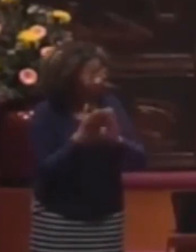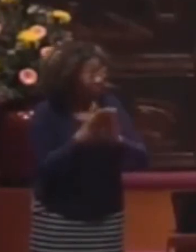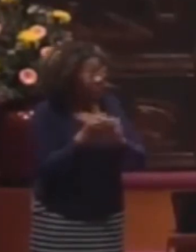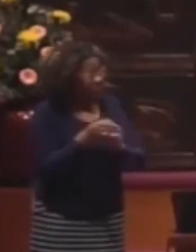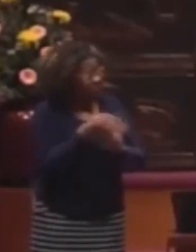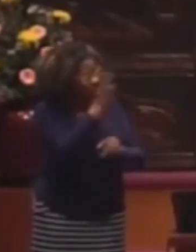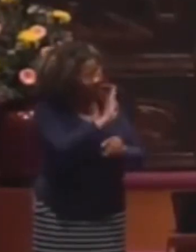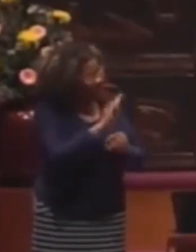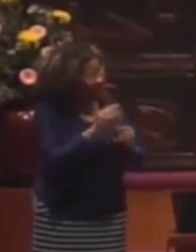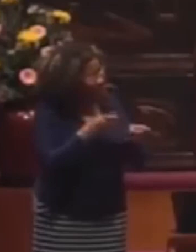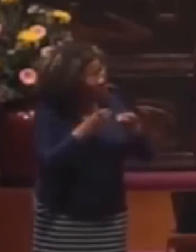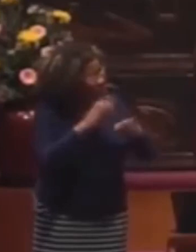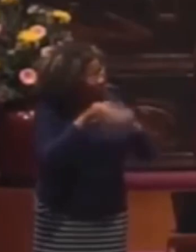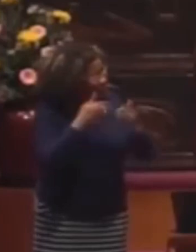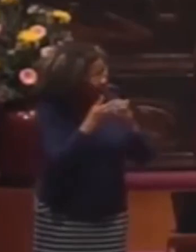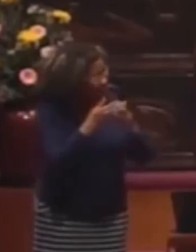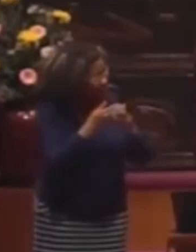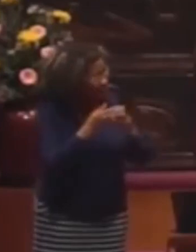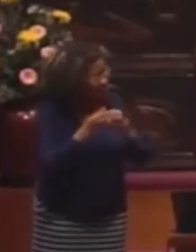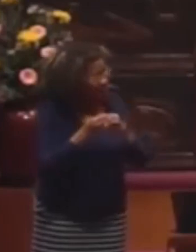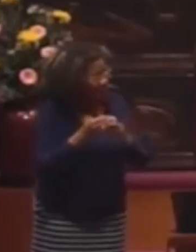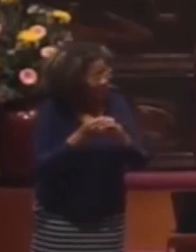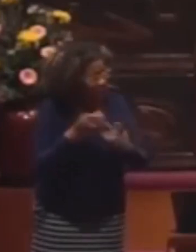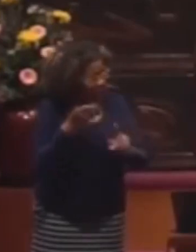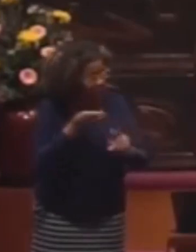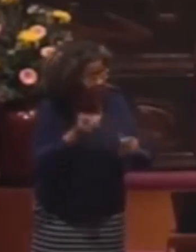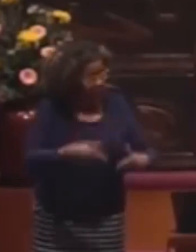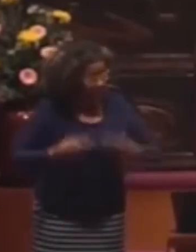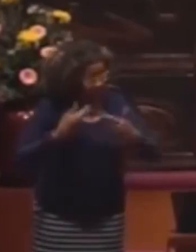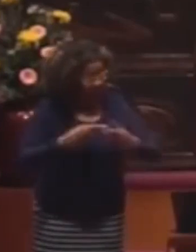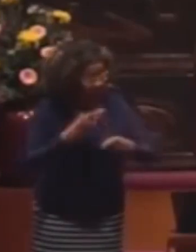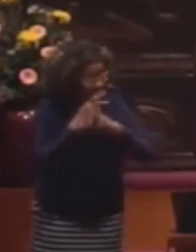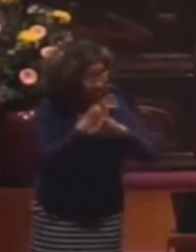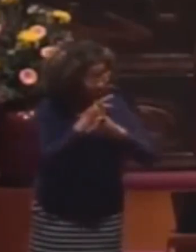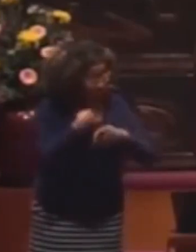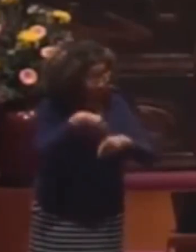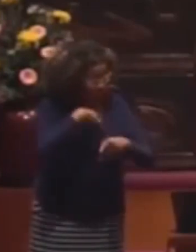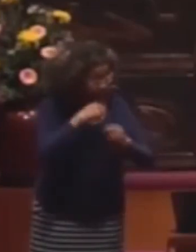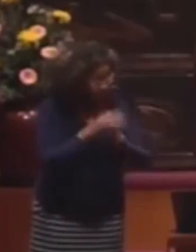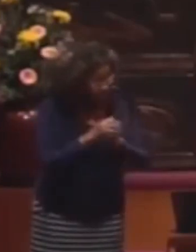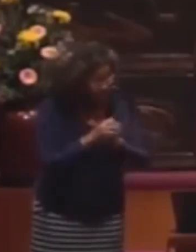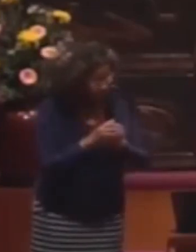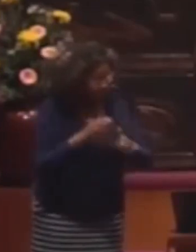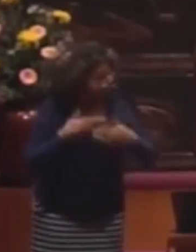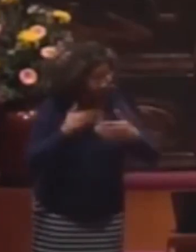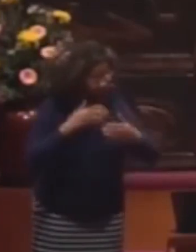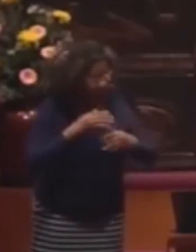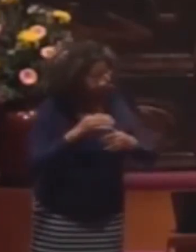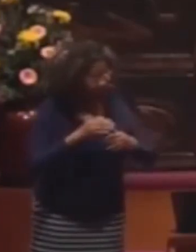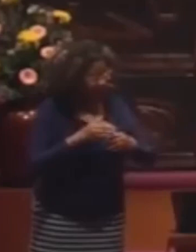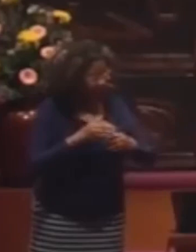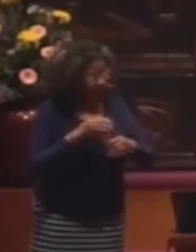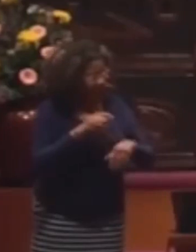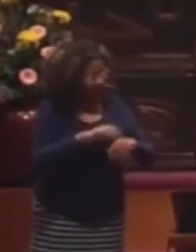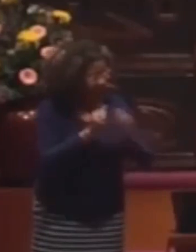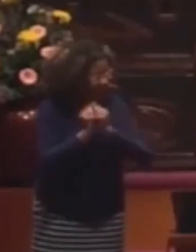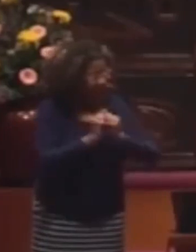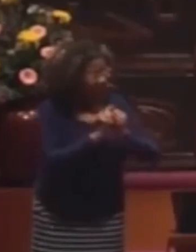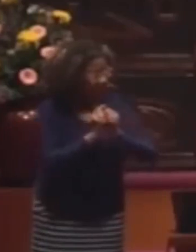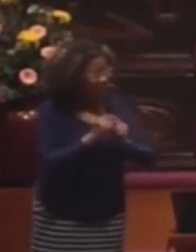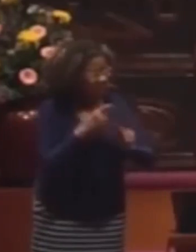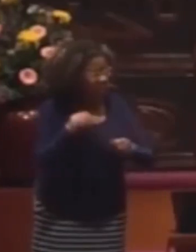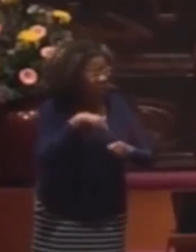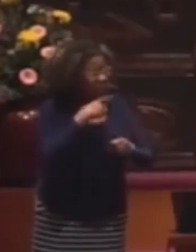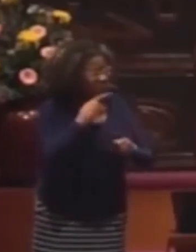Adonai, our God, ruler of all, who has caused us to live, sustained us, and allowed us to reach this very happy time together. As together we all say, Amen.